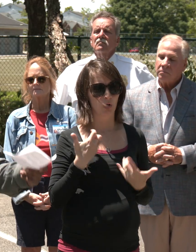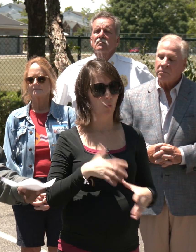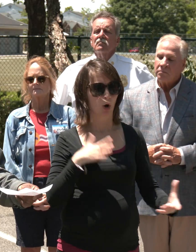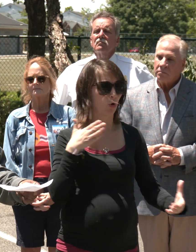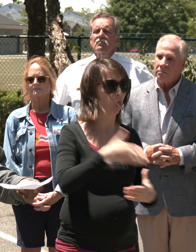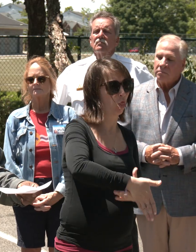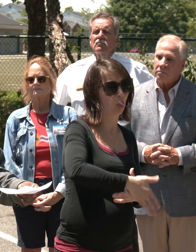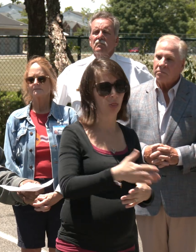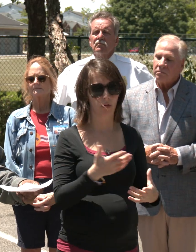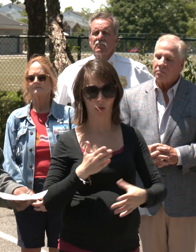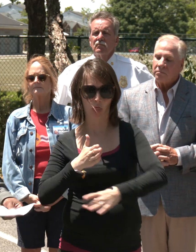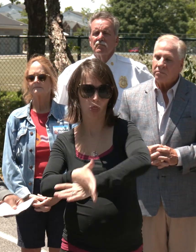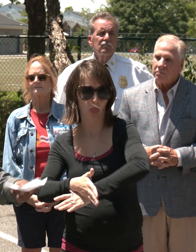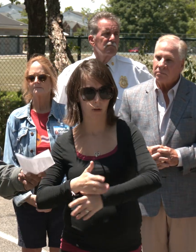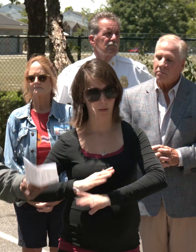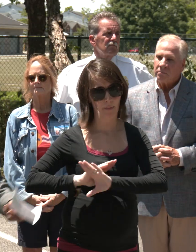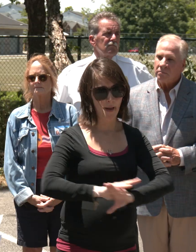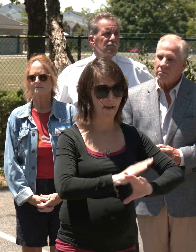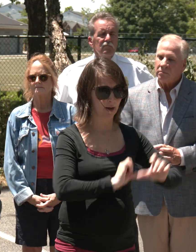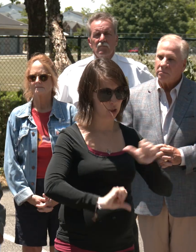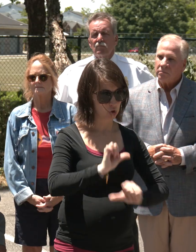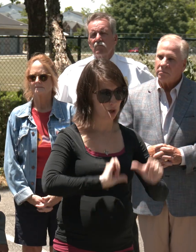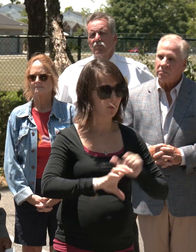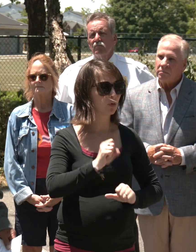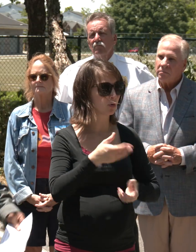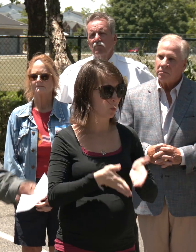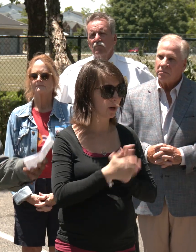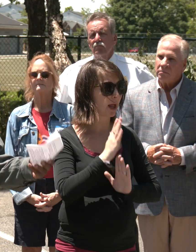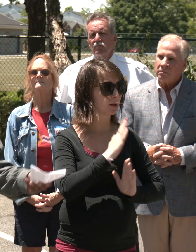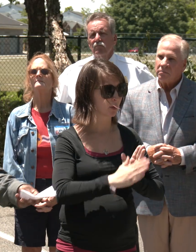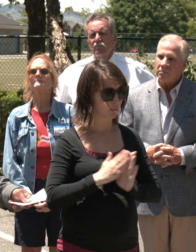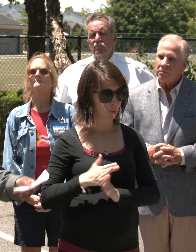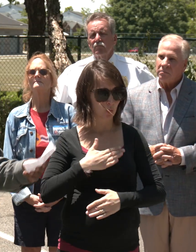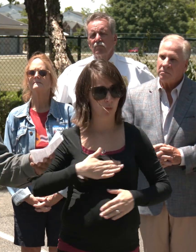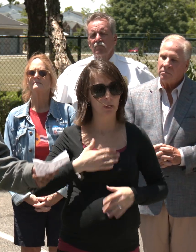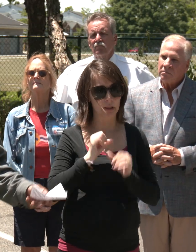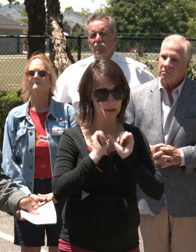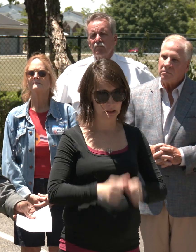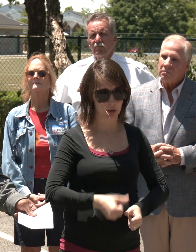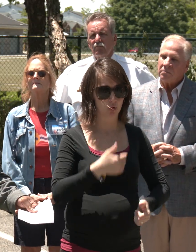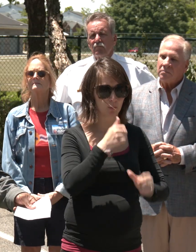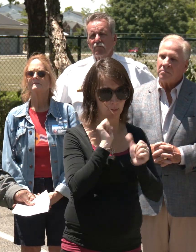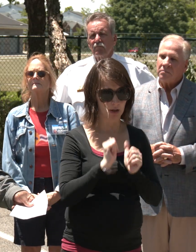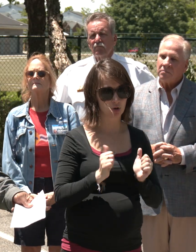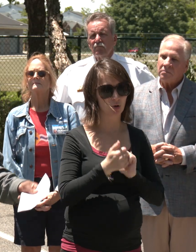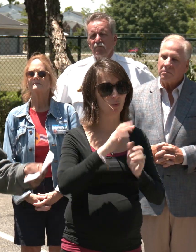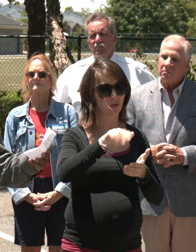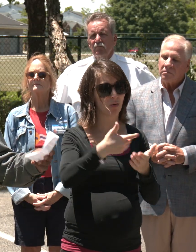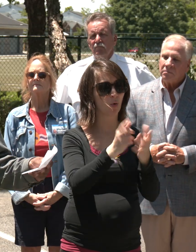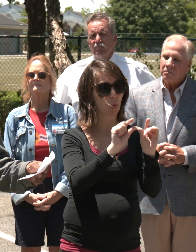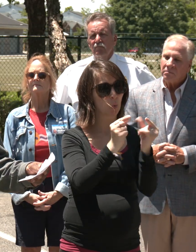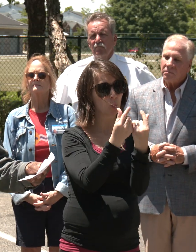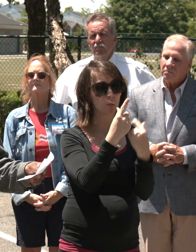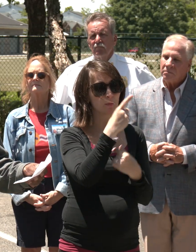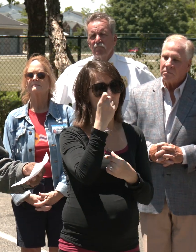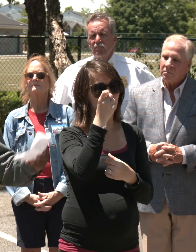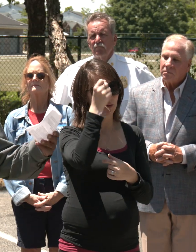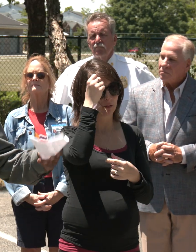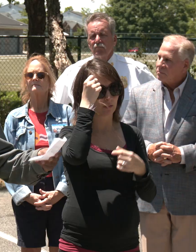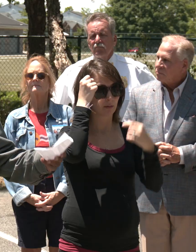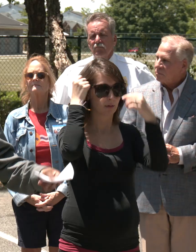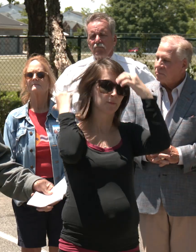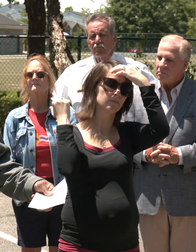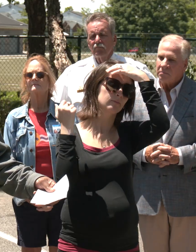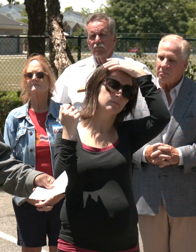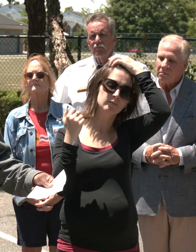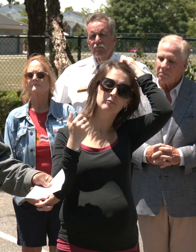or impeding one another. So we ask that the community continue to be patient with all groups, because there is